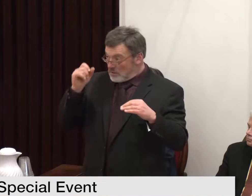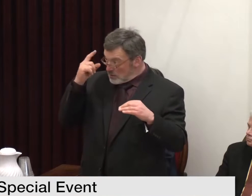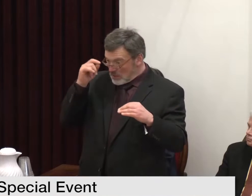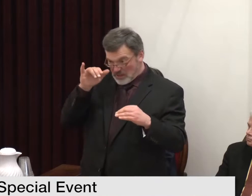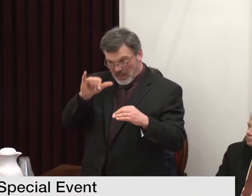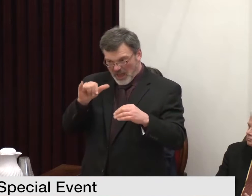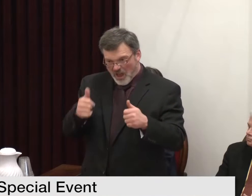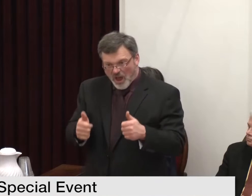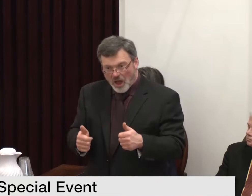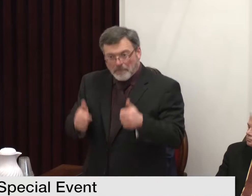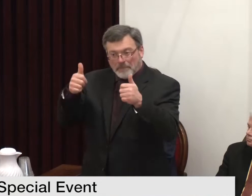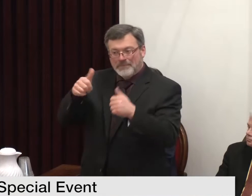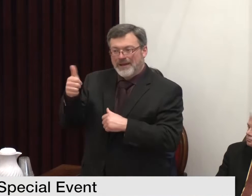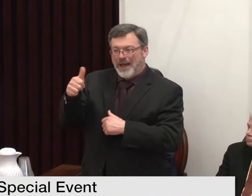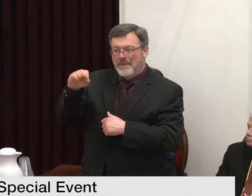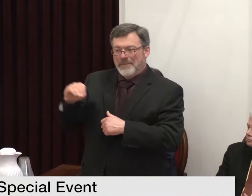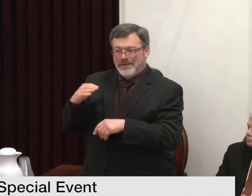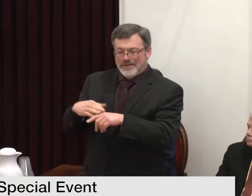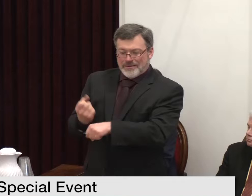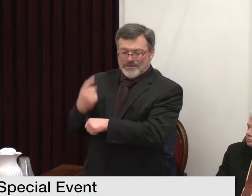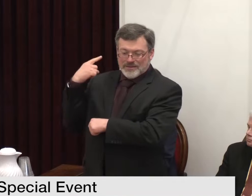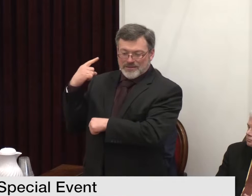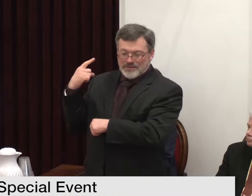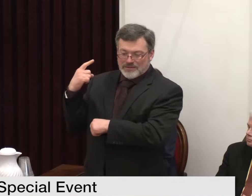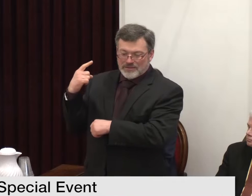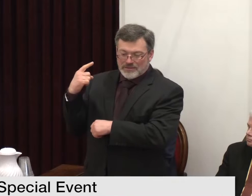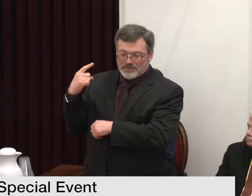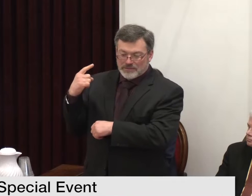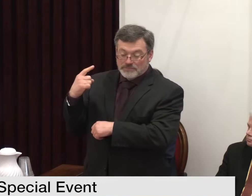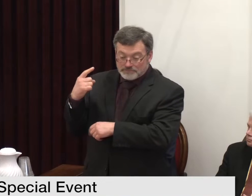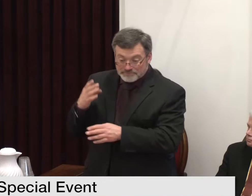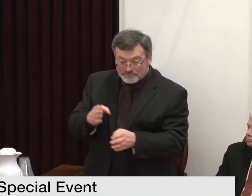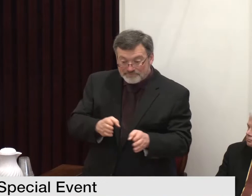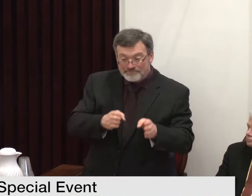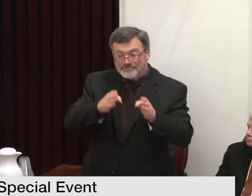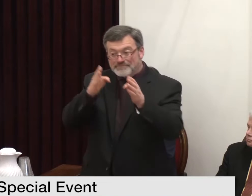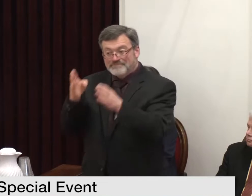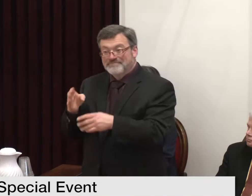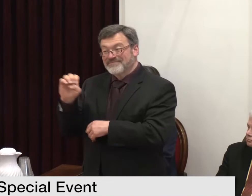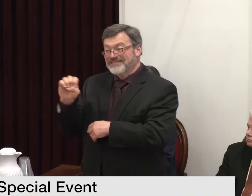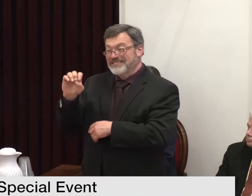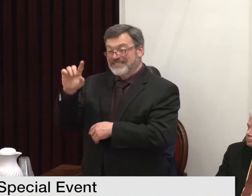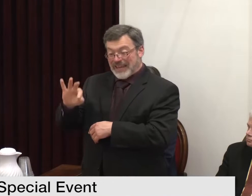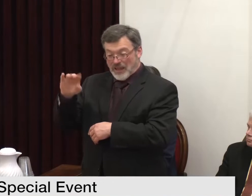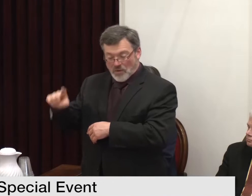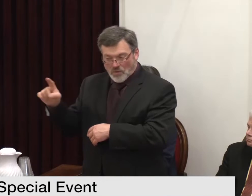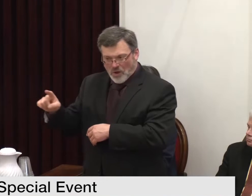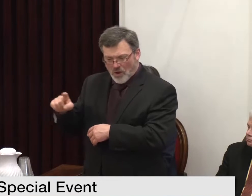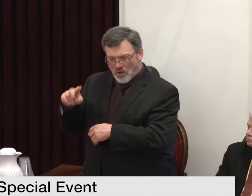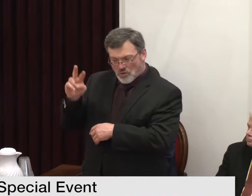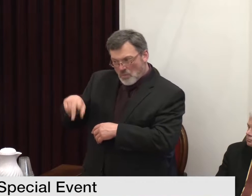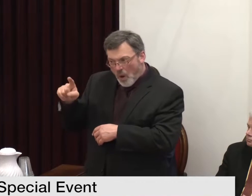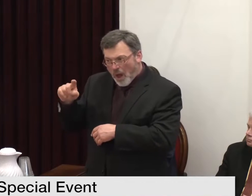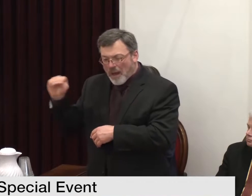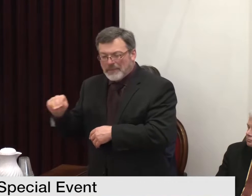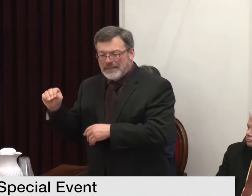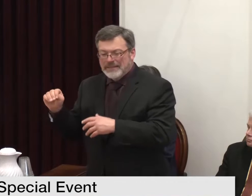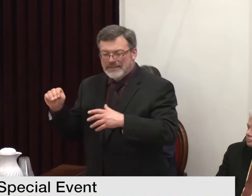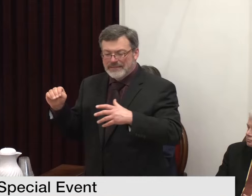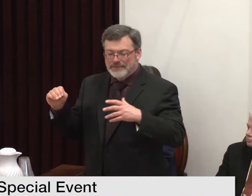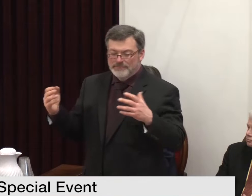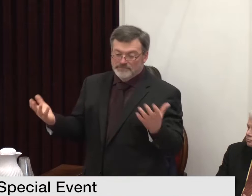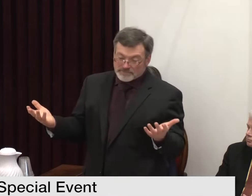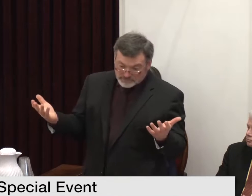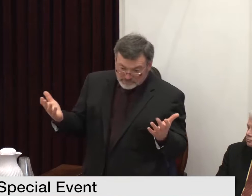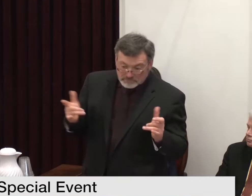$2.7 million to fill deficits in E911 and fire safety, and $5 million for another bridge payment to